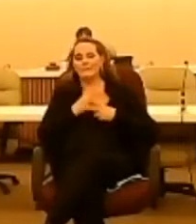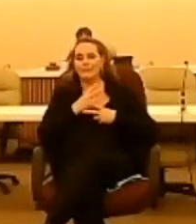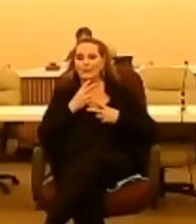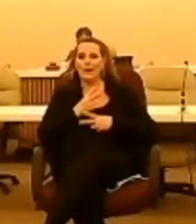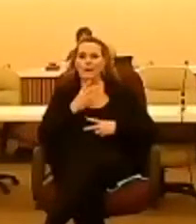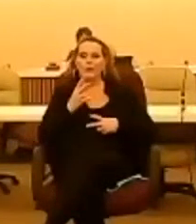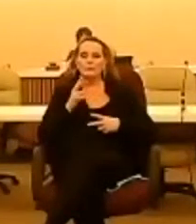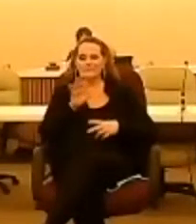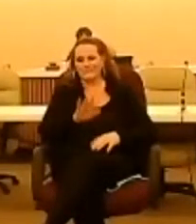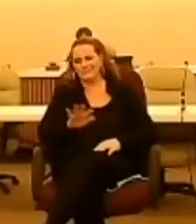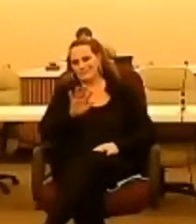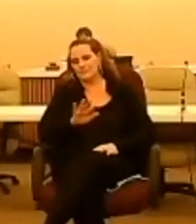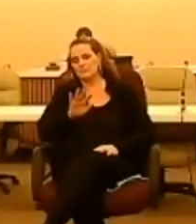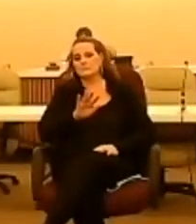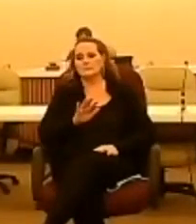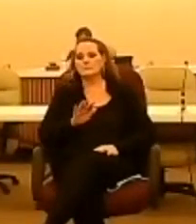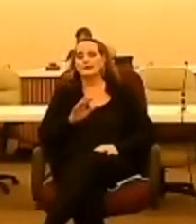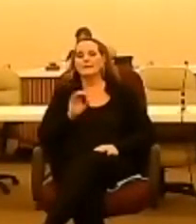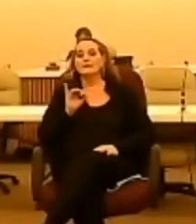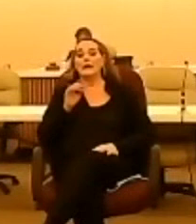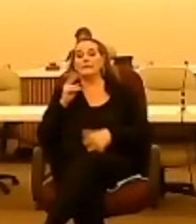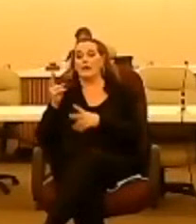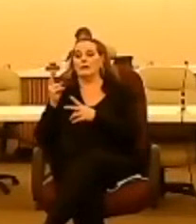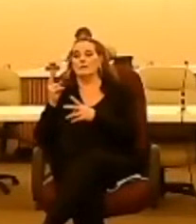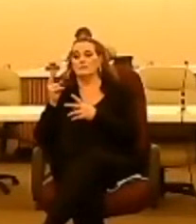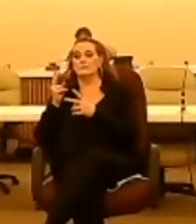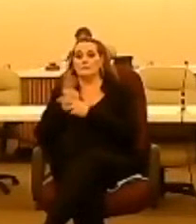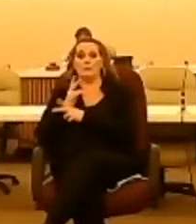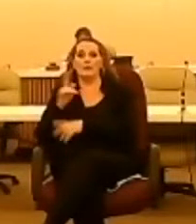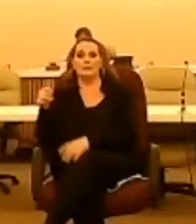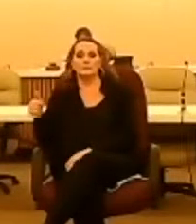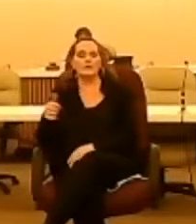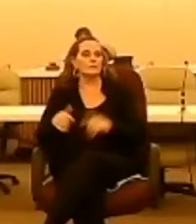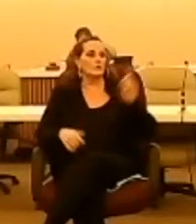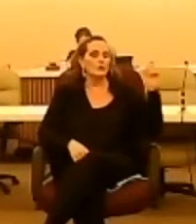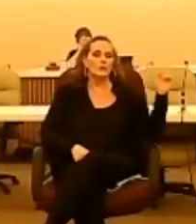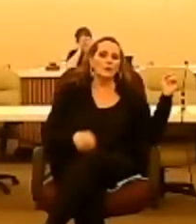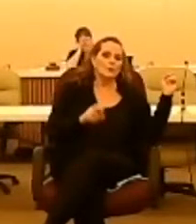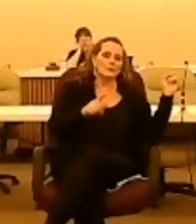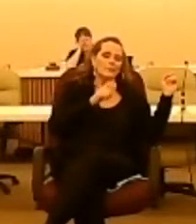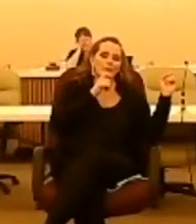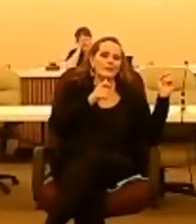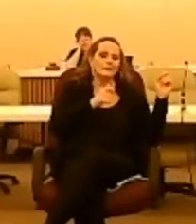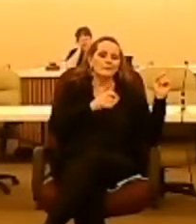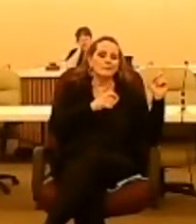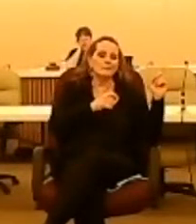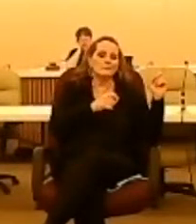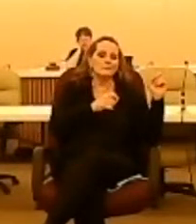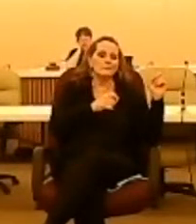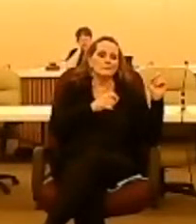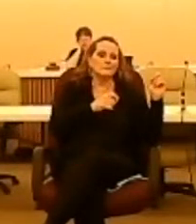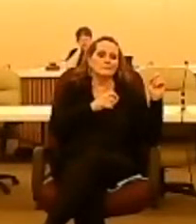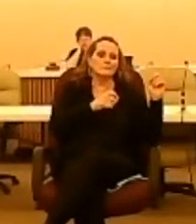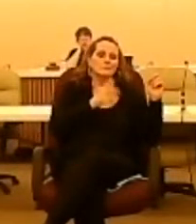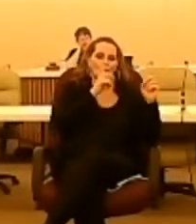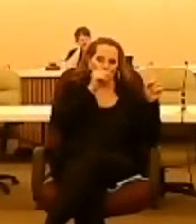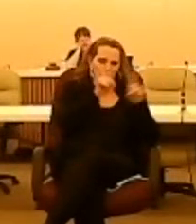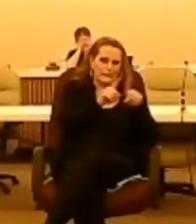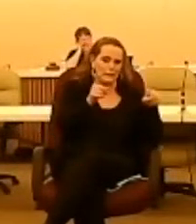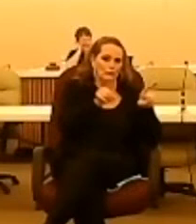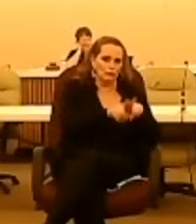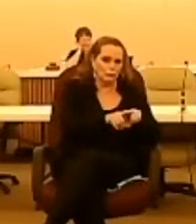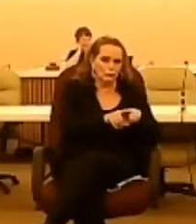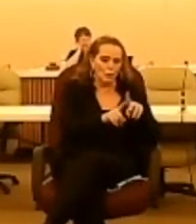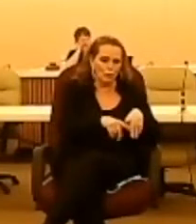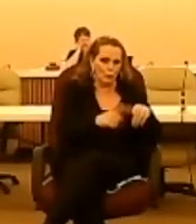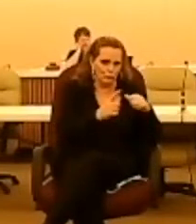own calculation and figuring that out. So even if they didn't sign on originally, they still have